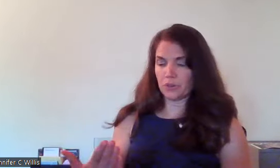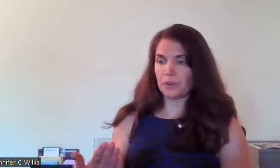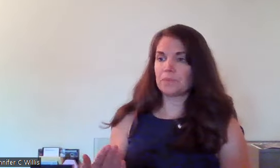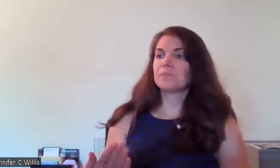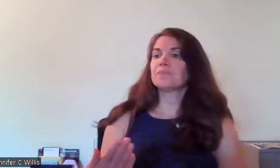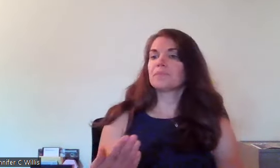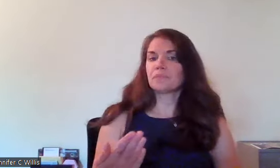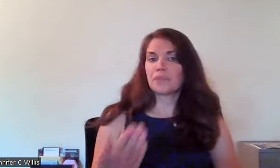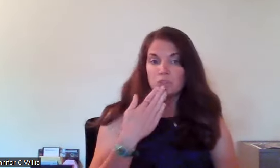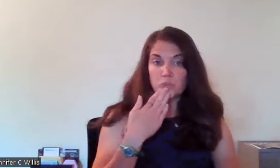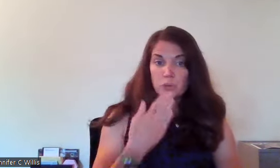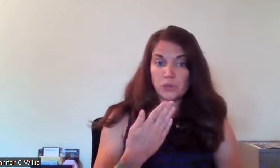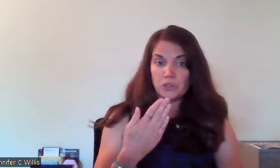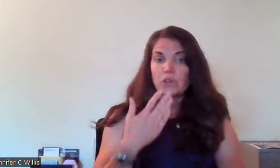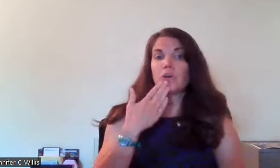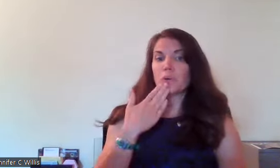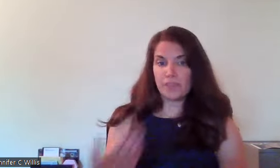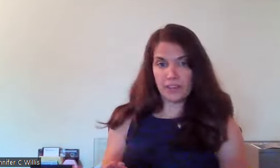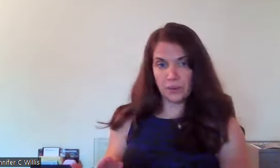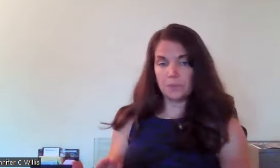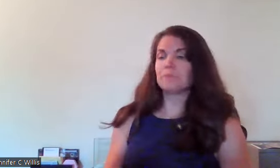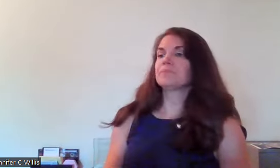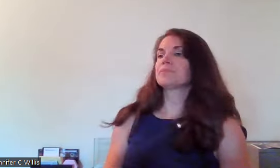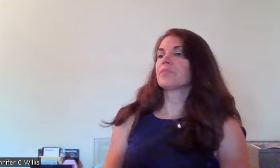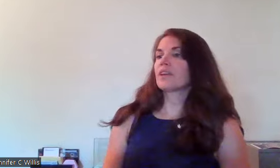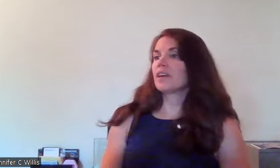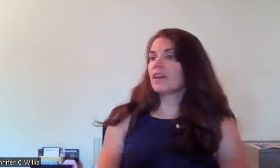further. So good or thank you.